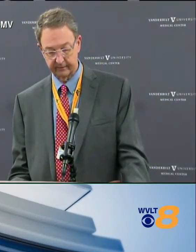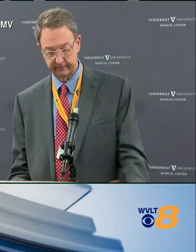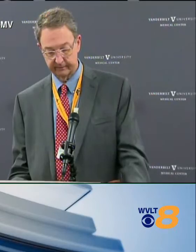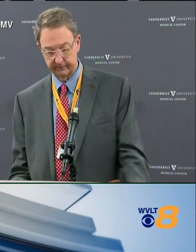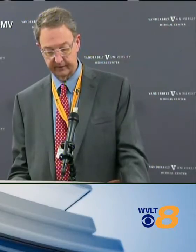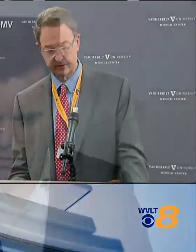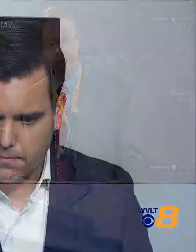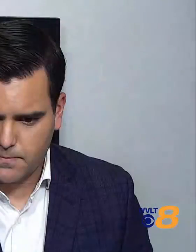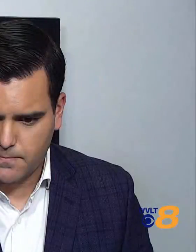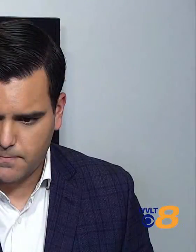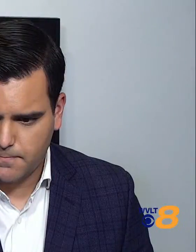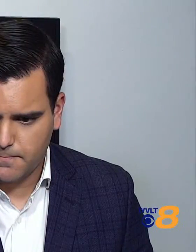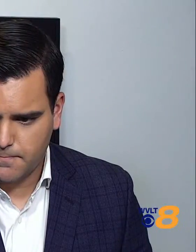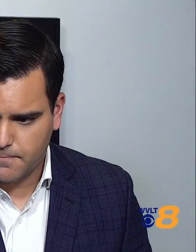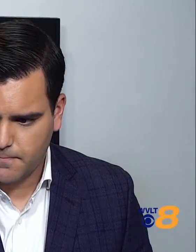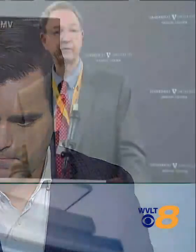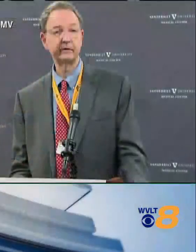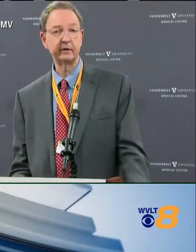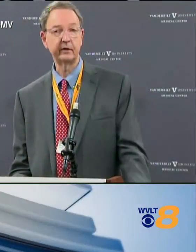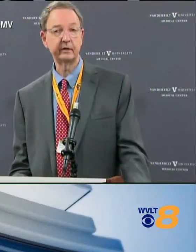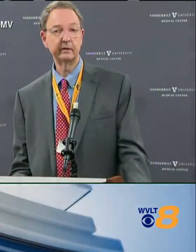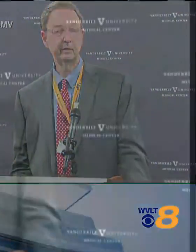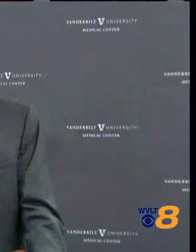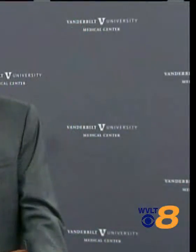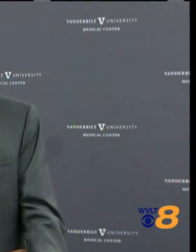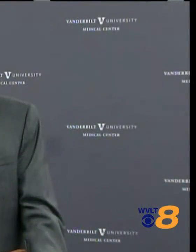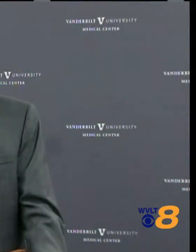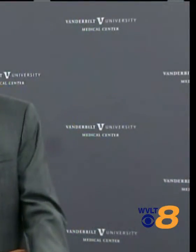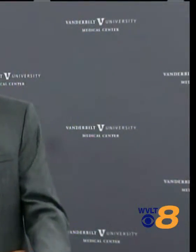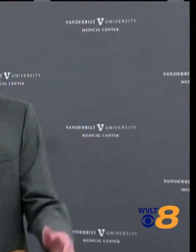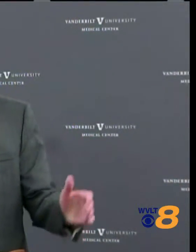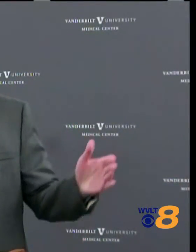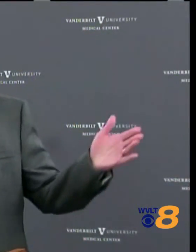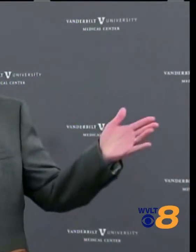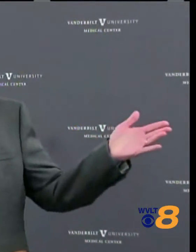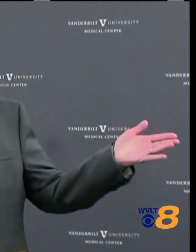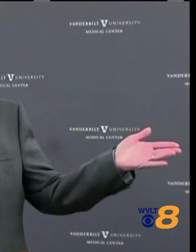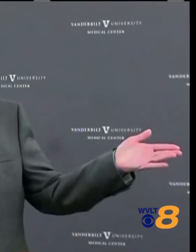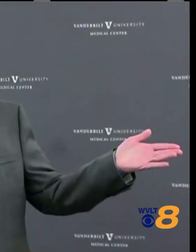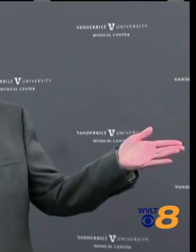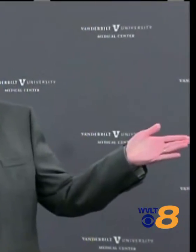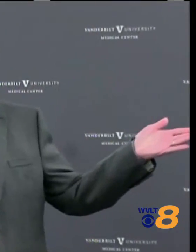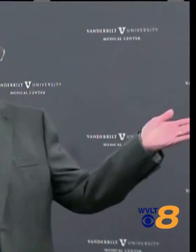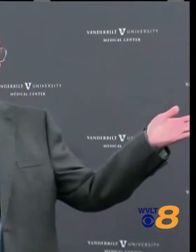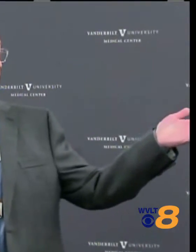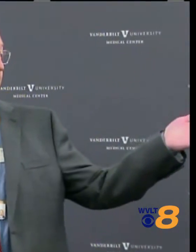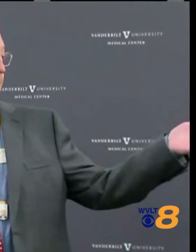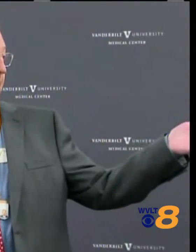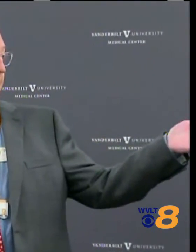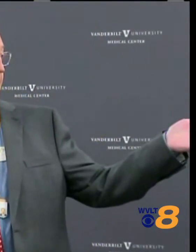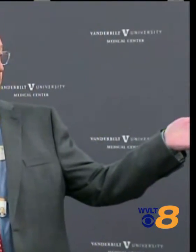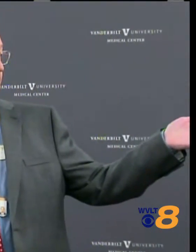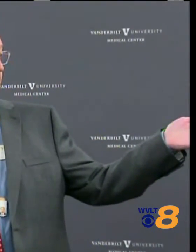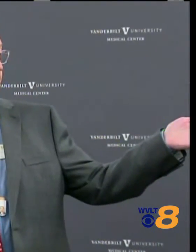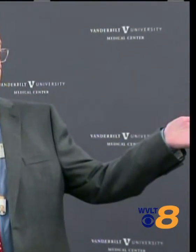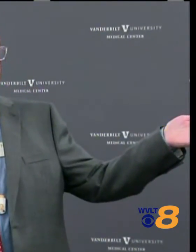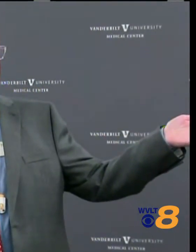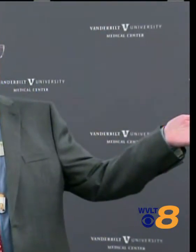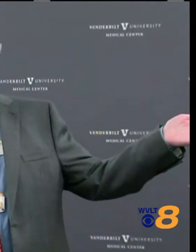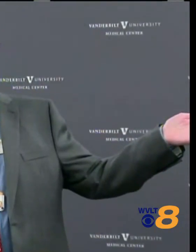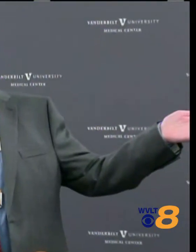And very simply, we call this our COVID unit. And I want to bring your attention to